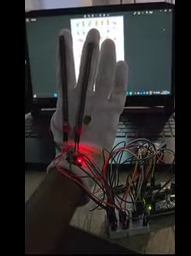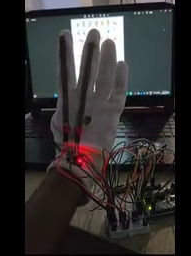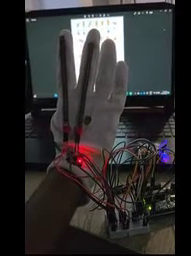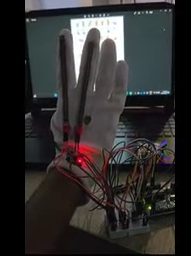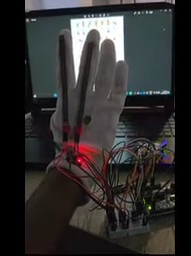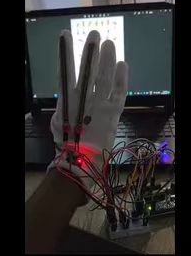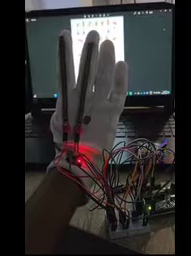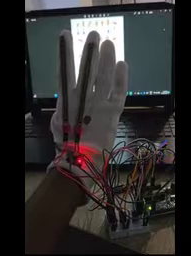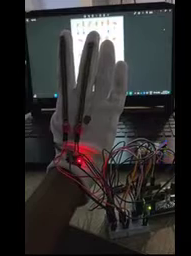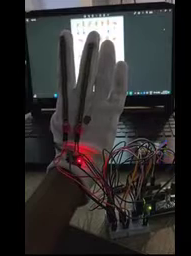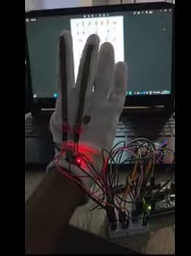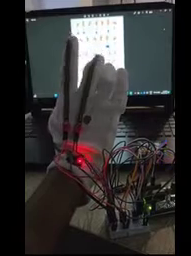B